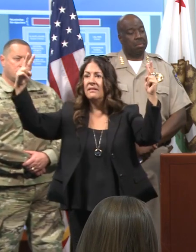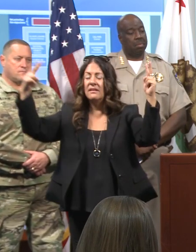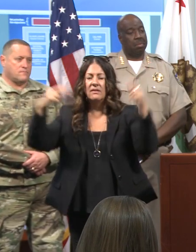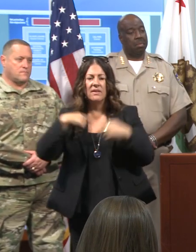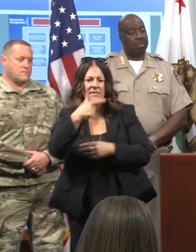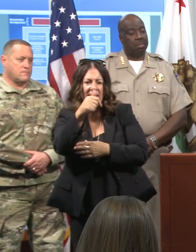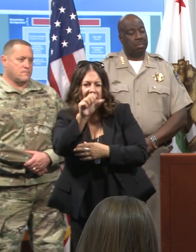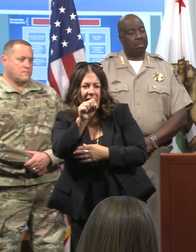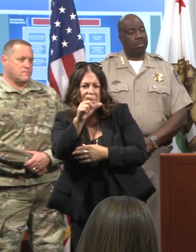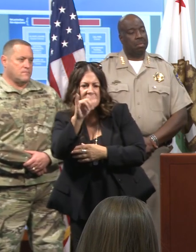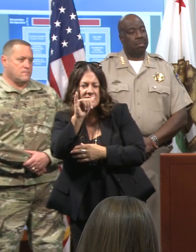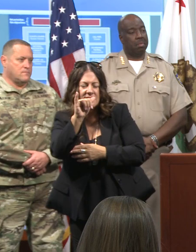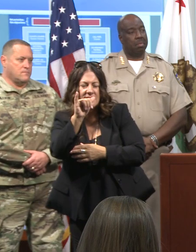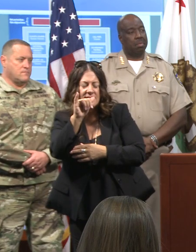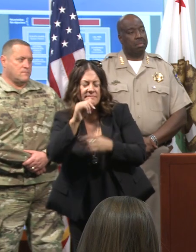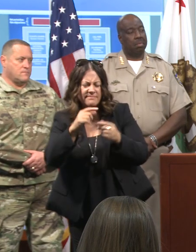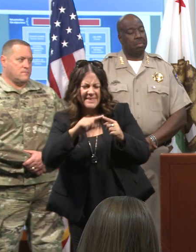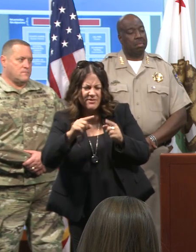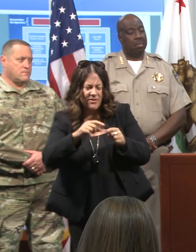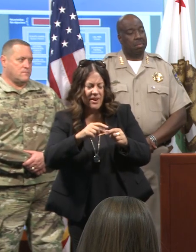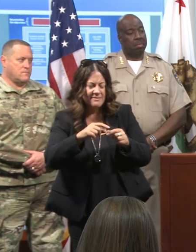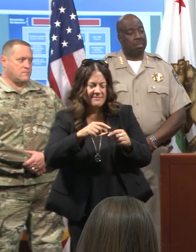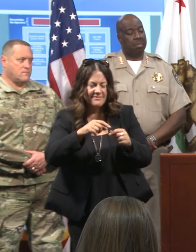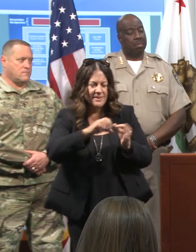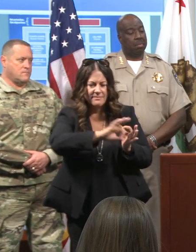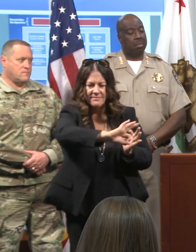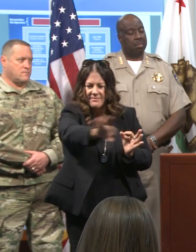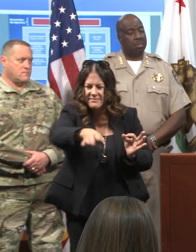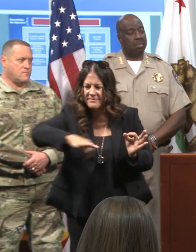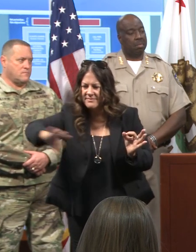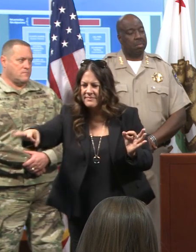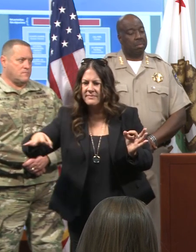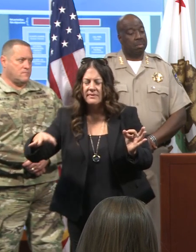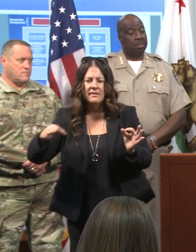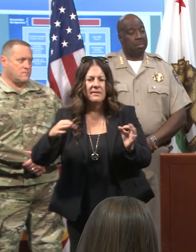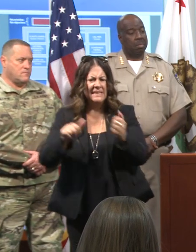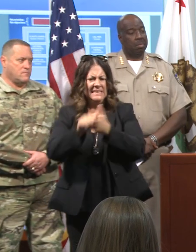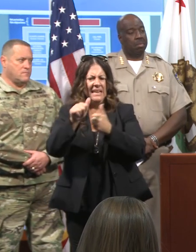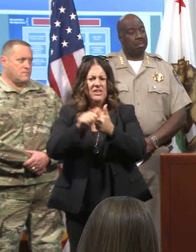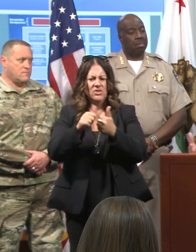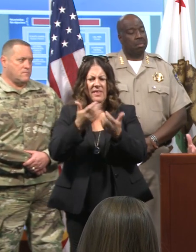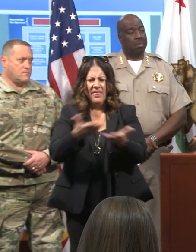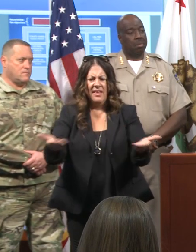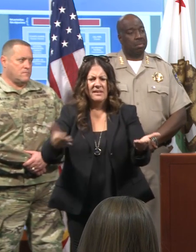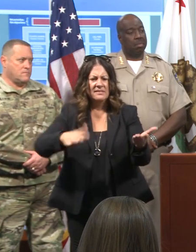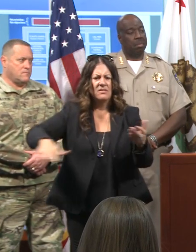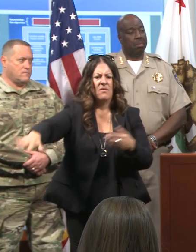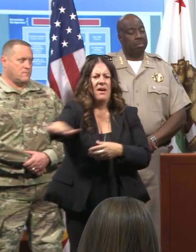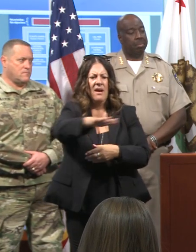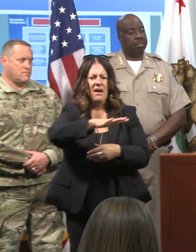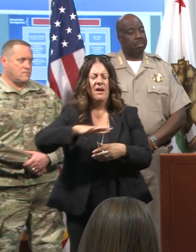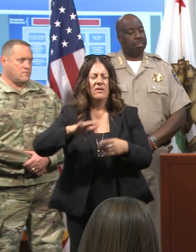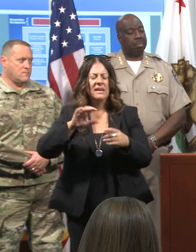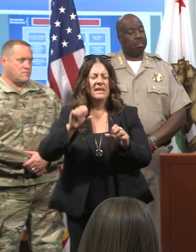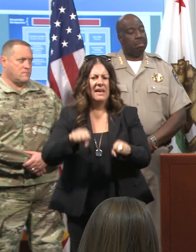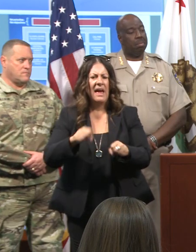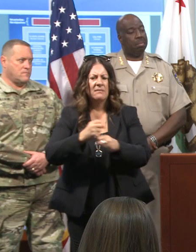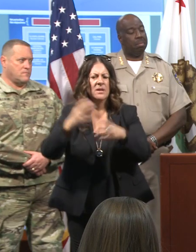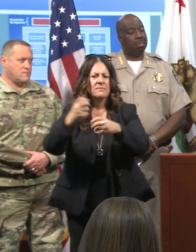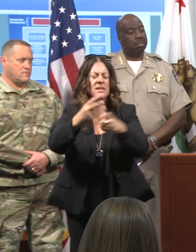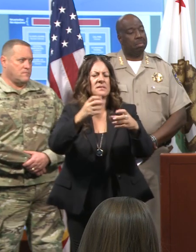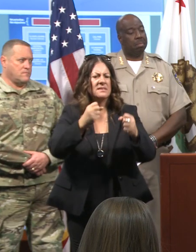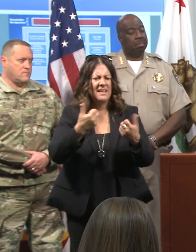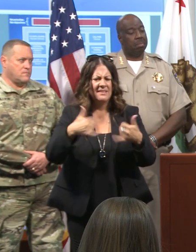that are unstable, hazardous materials, that's all there. Those are all the things that we're going to be working as the team, local, state, and